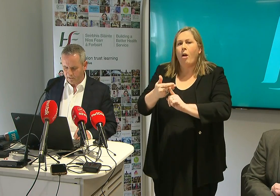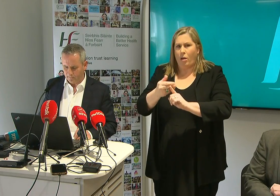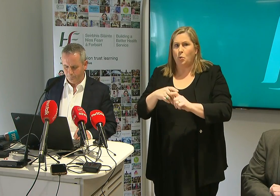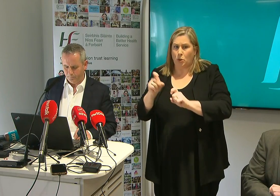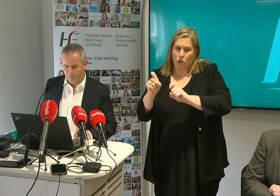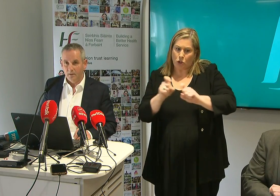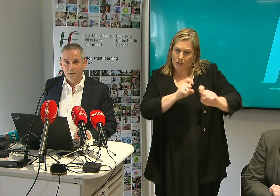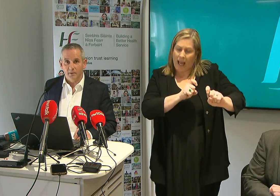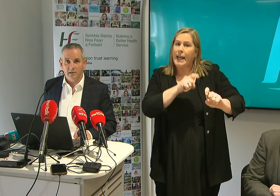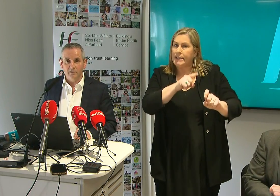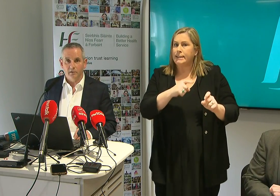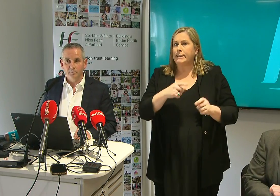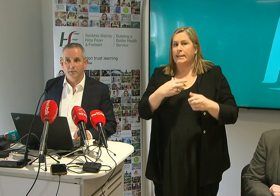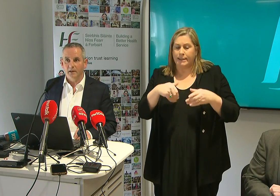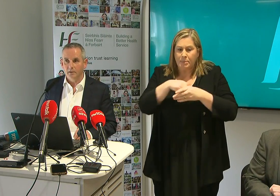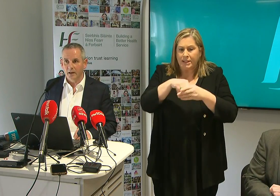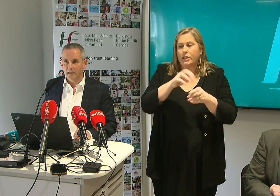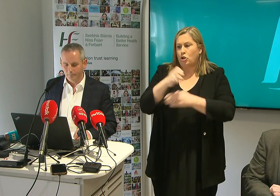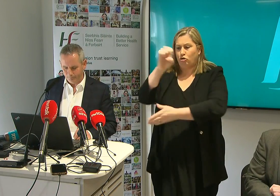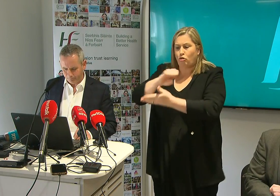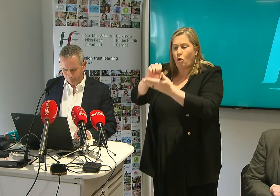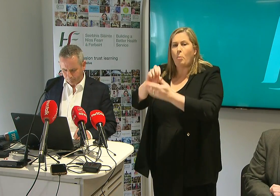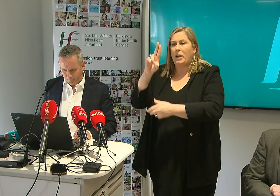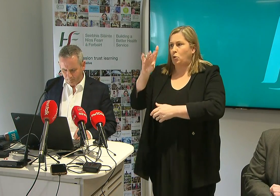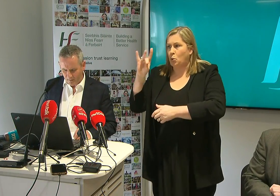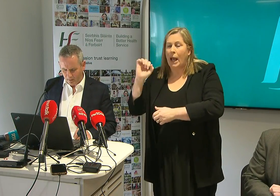more countries, especially in Europe and the UK.